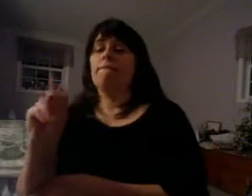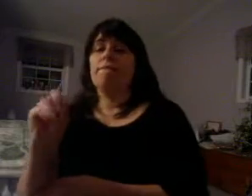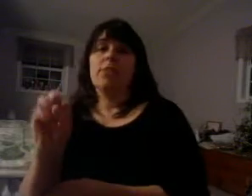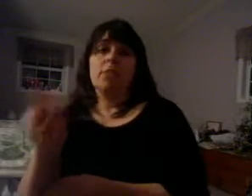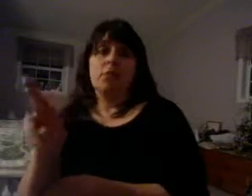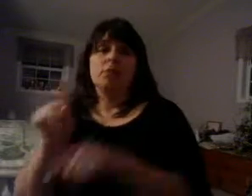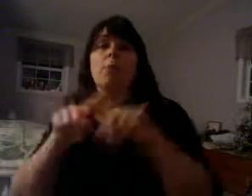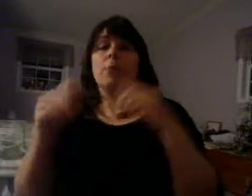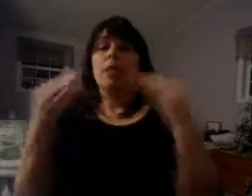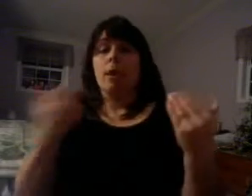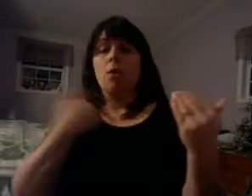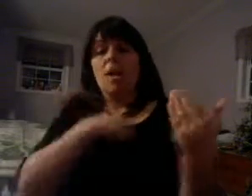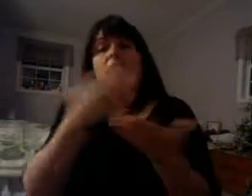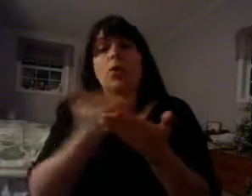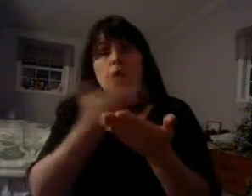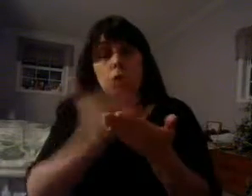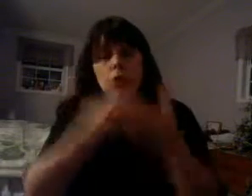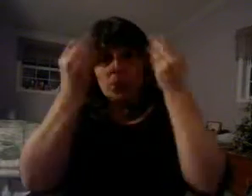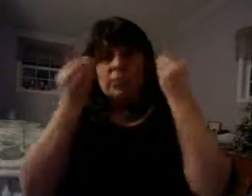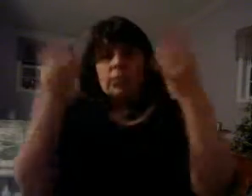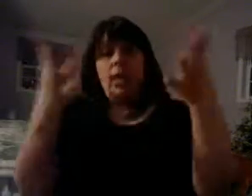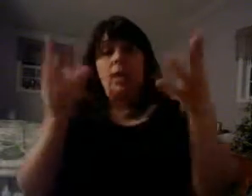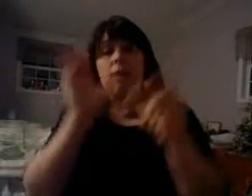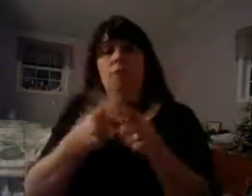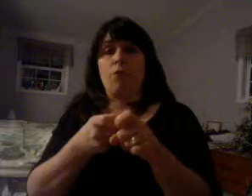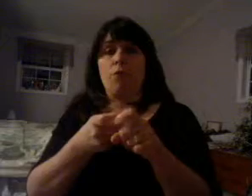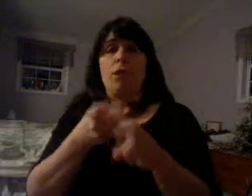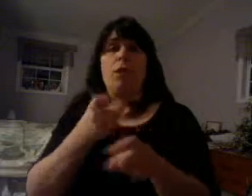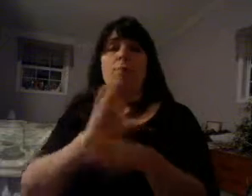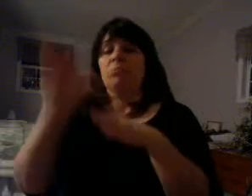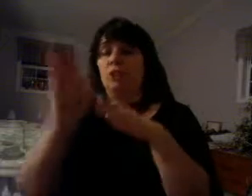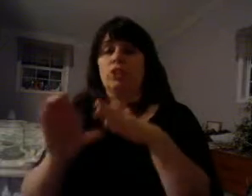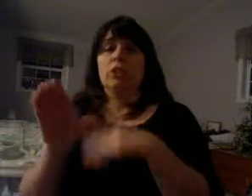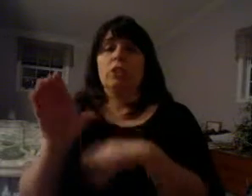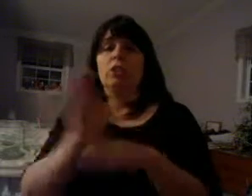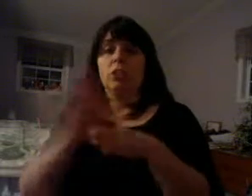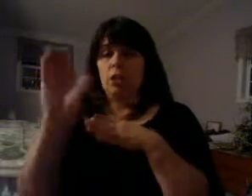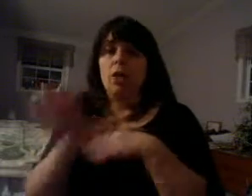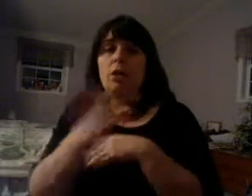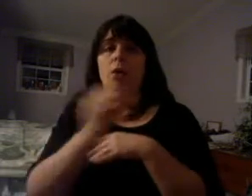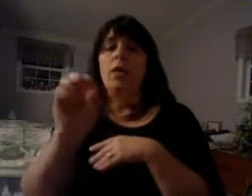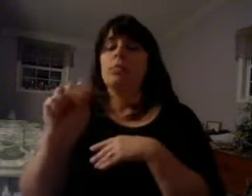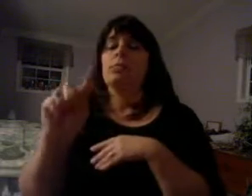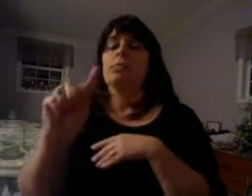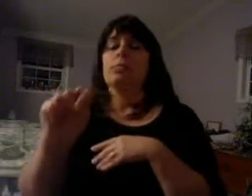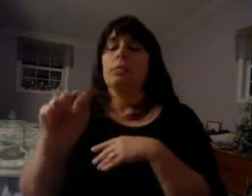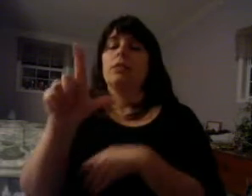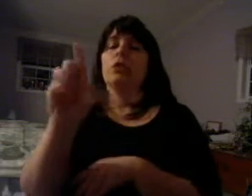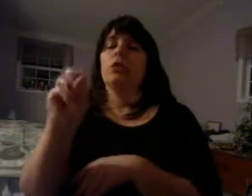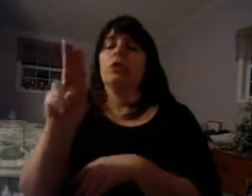Louis, some data that's from Chicago, has both offenders and victims by case, and we've been able to see some problems